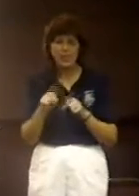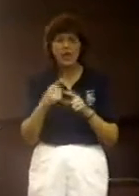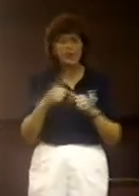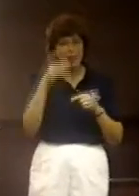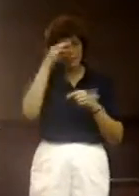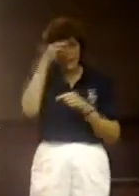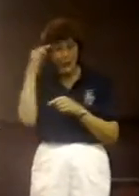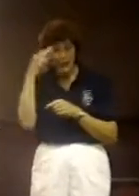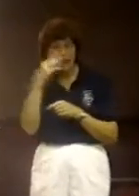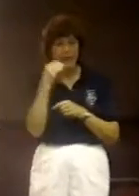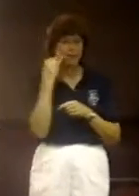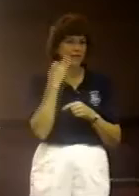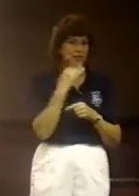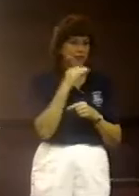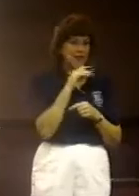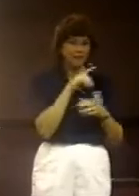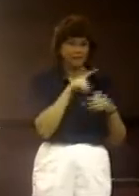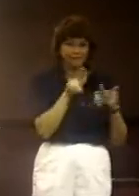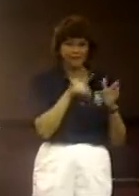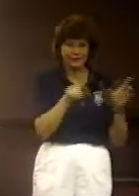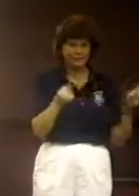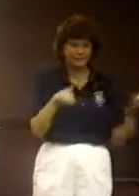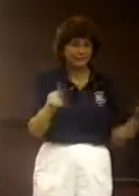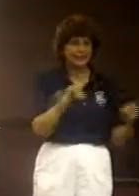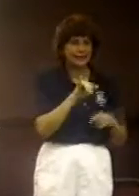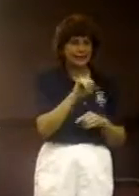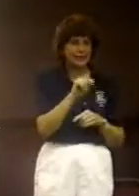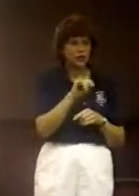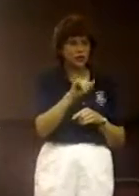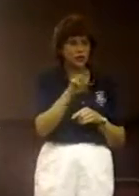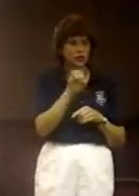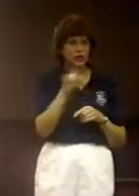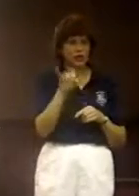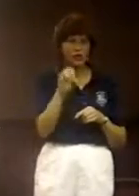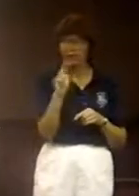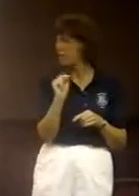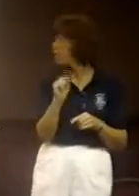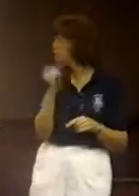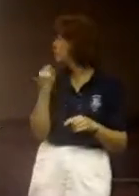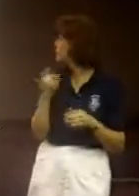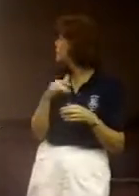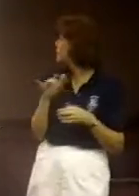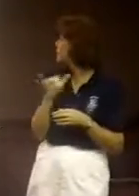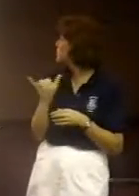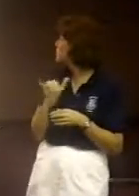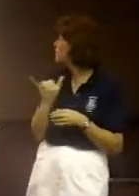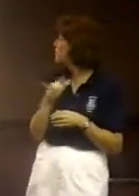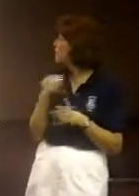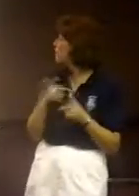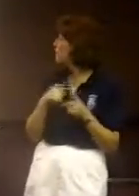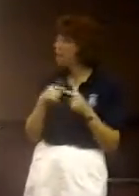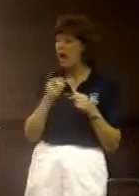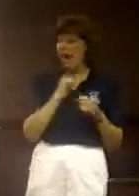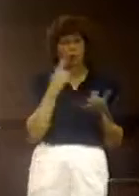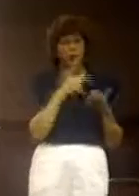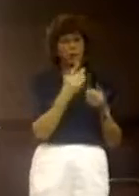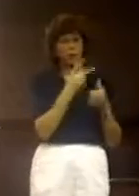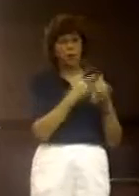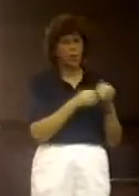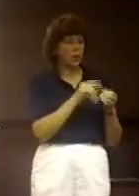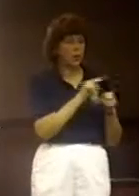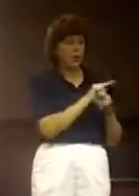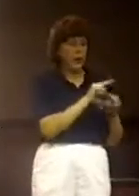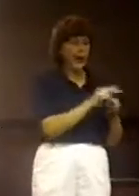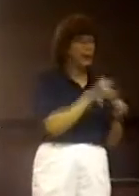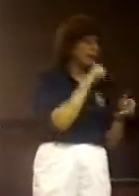male and female distribution was equal. And another important thing I thought in this research was that I reported both